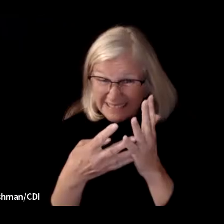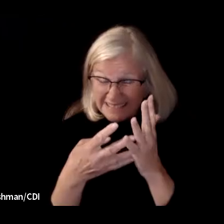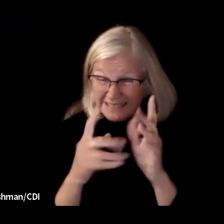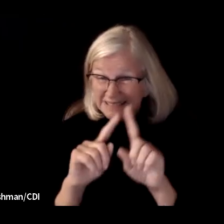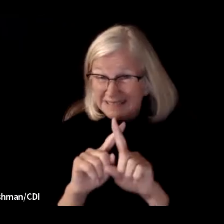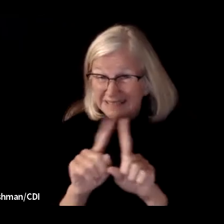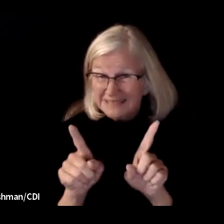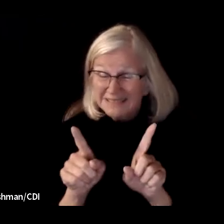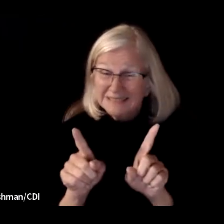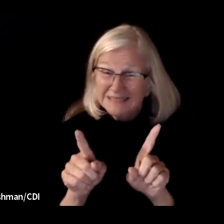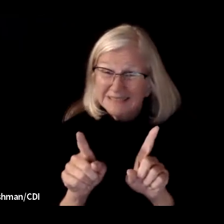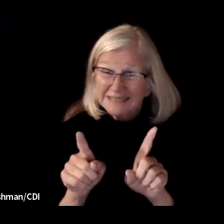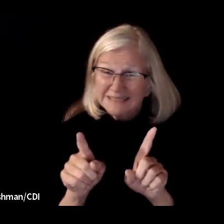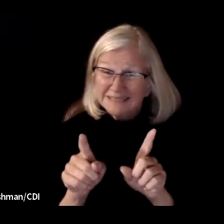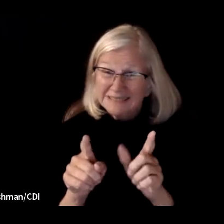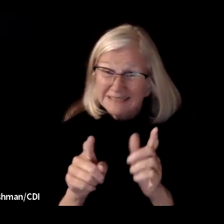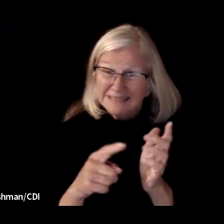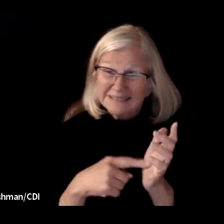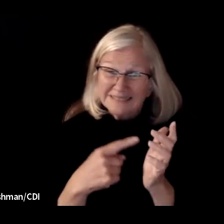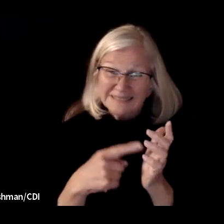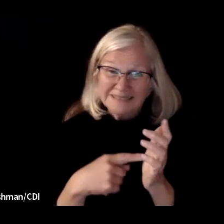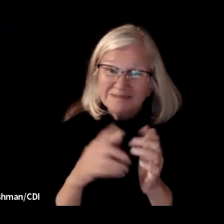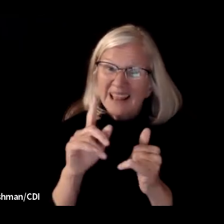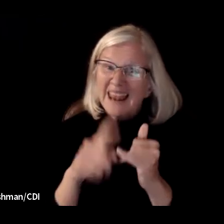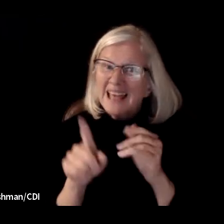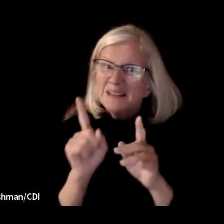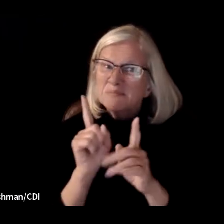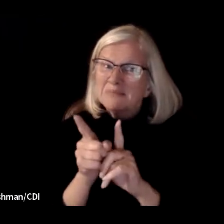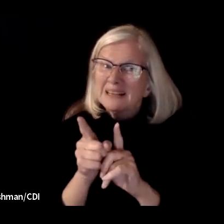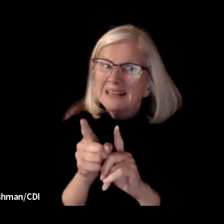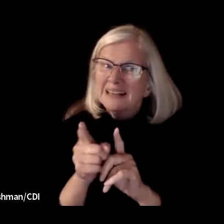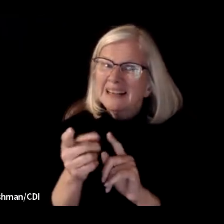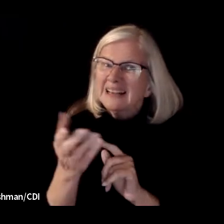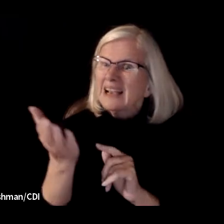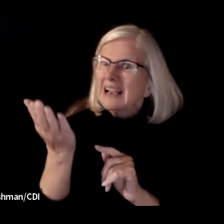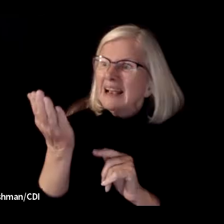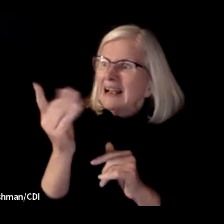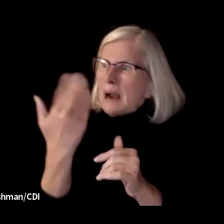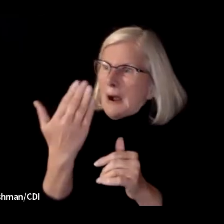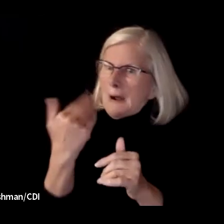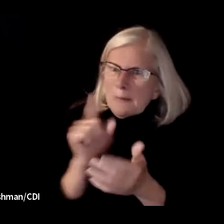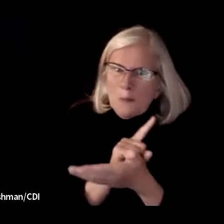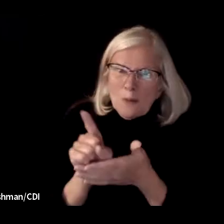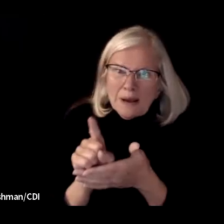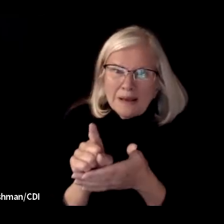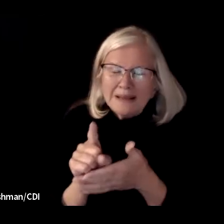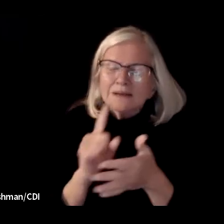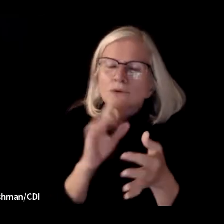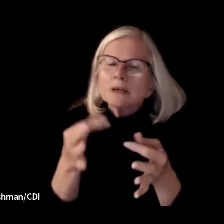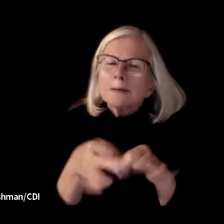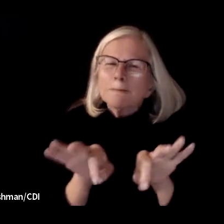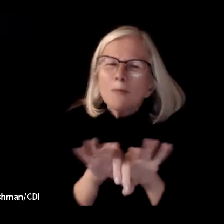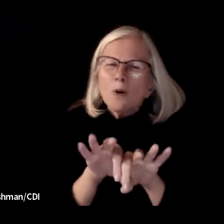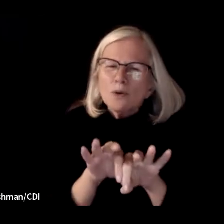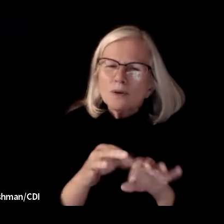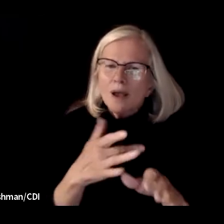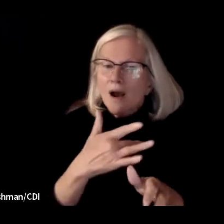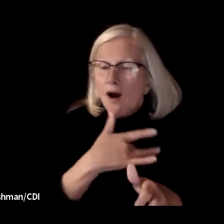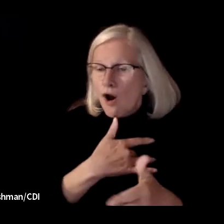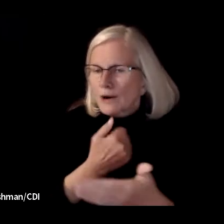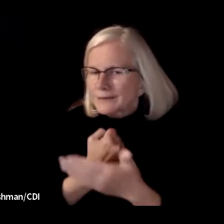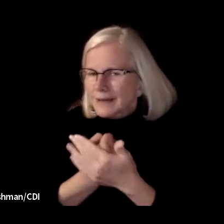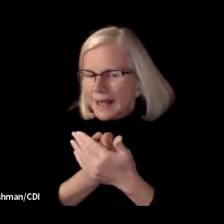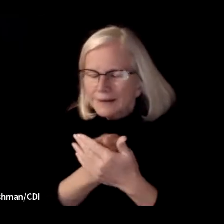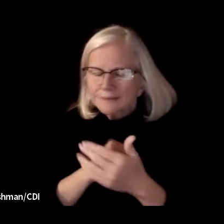about that. Acute care issues like heart attacks, emergency stent placements, other